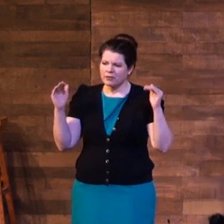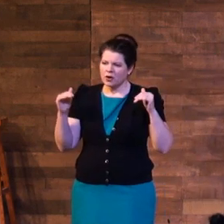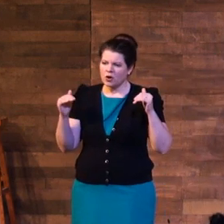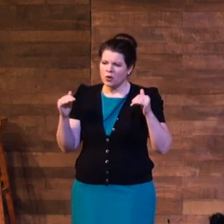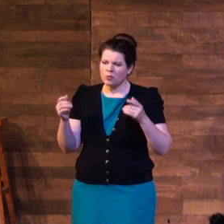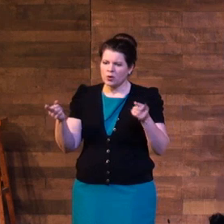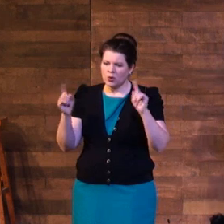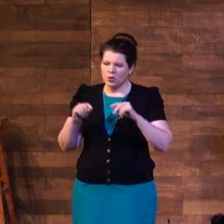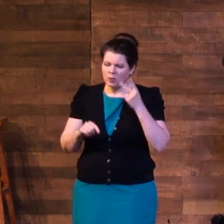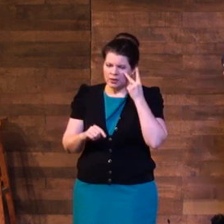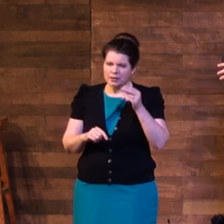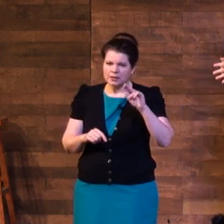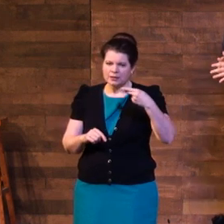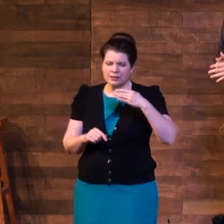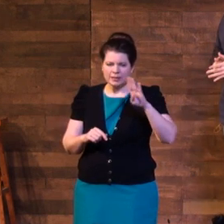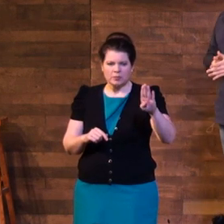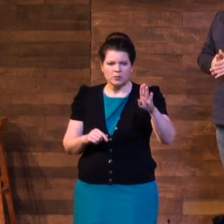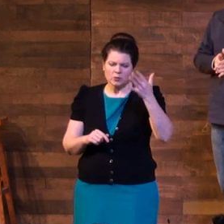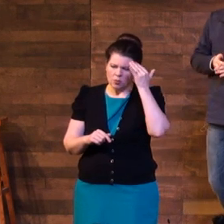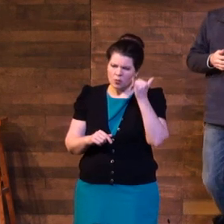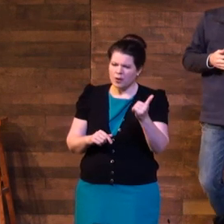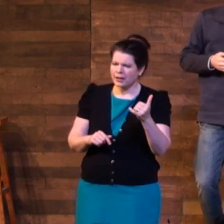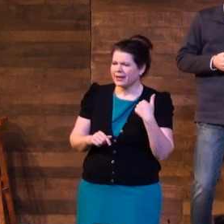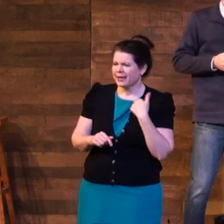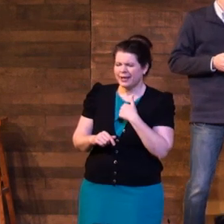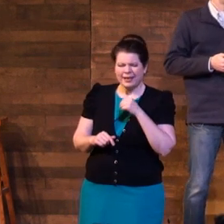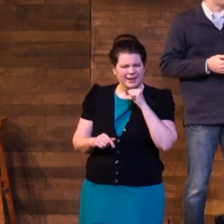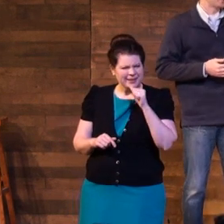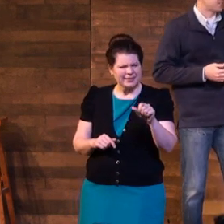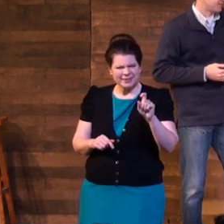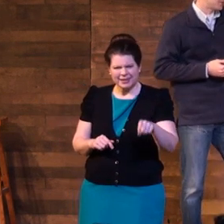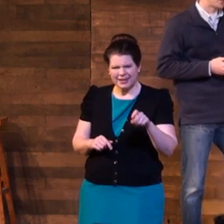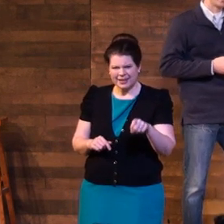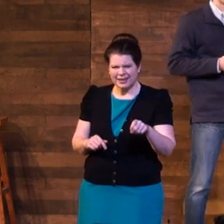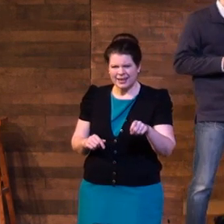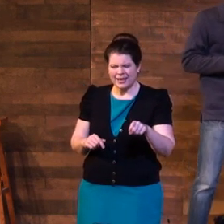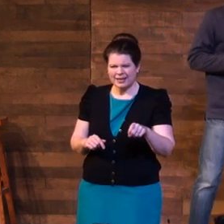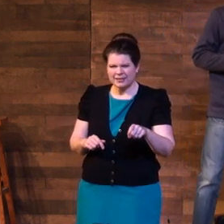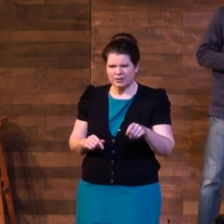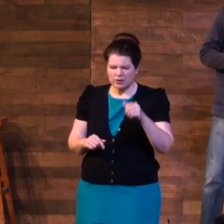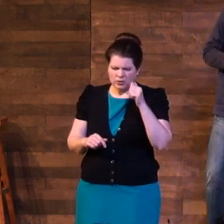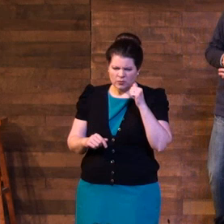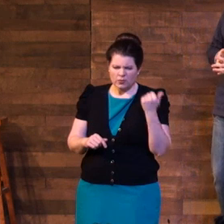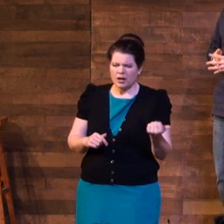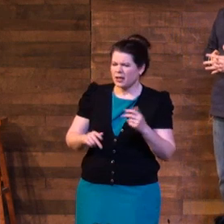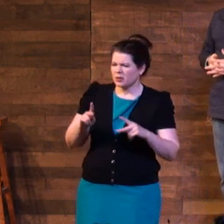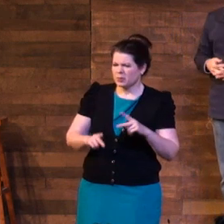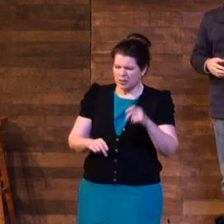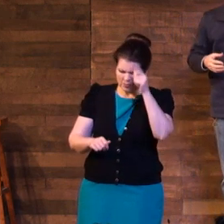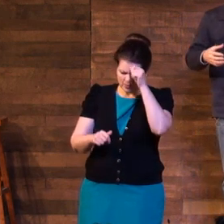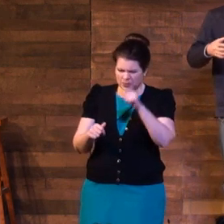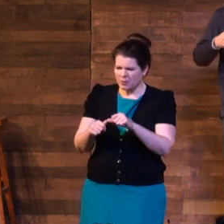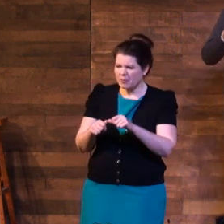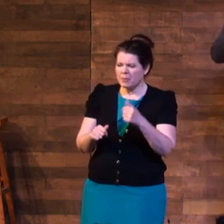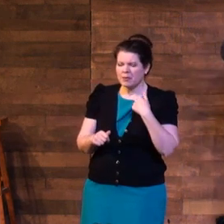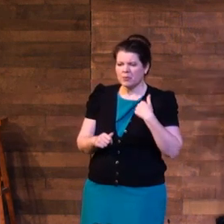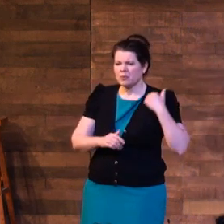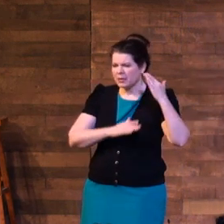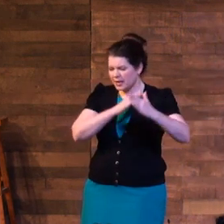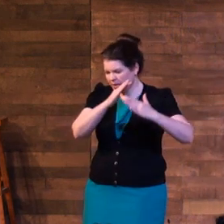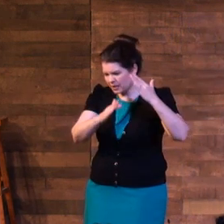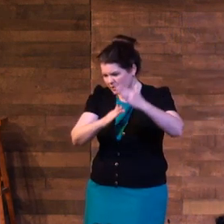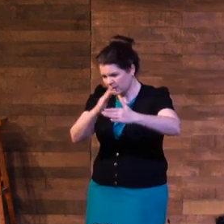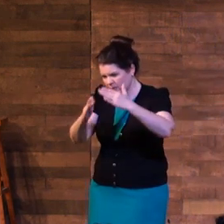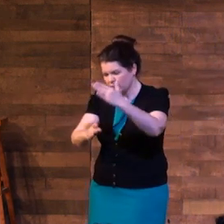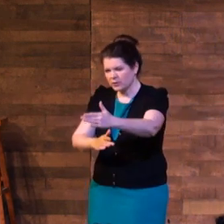I don't have to be remembered for my faith. My faith to be passed on from generation to generation comes from our